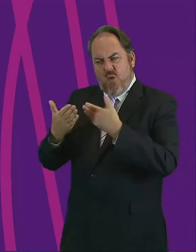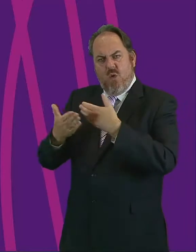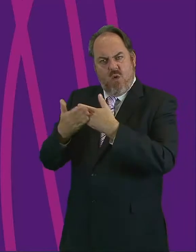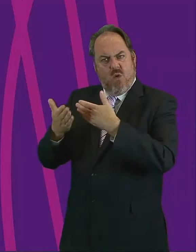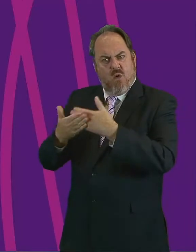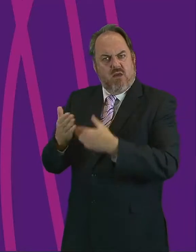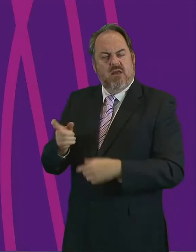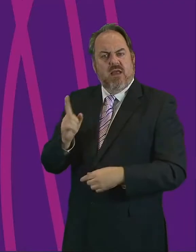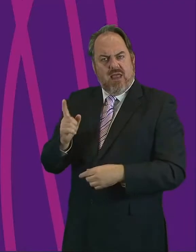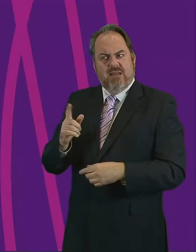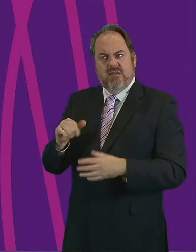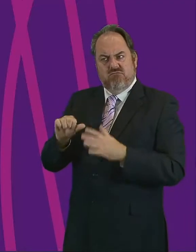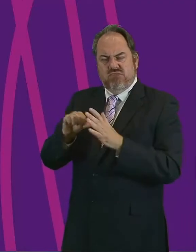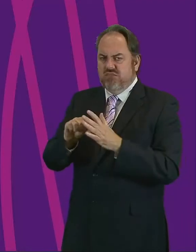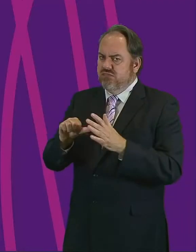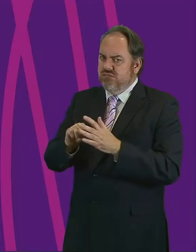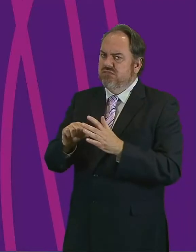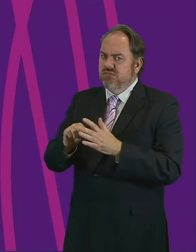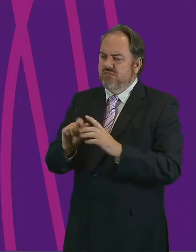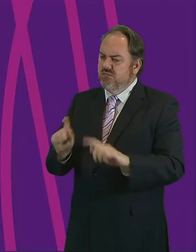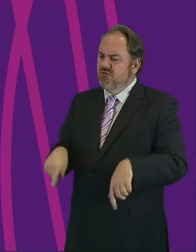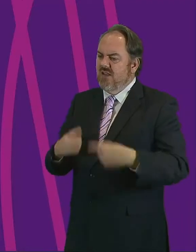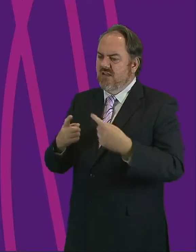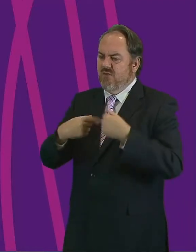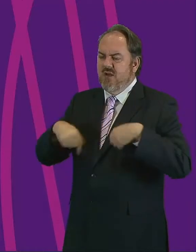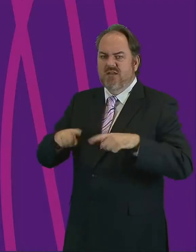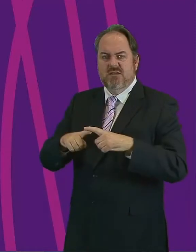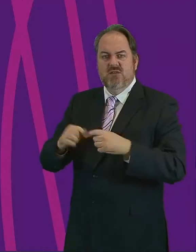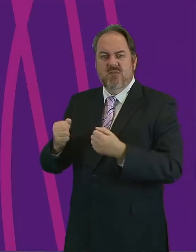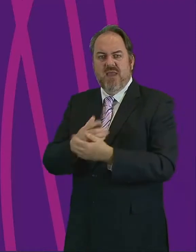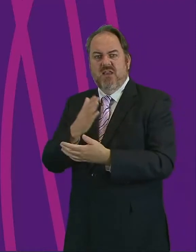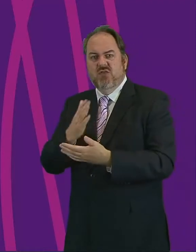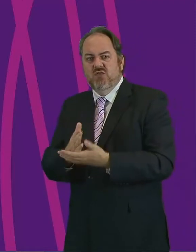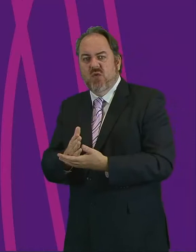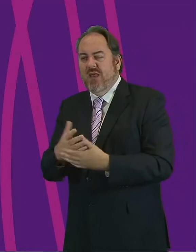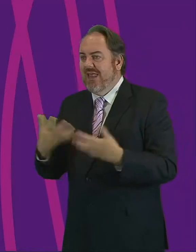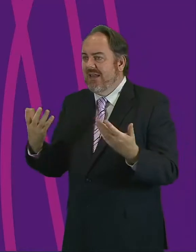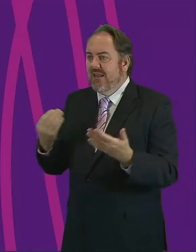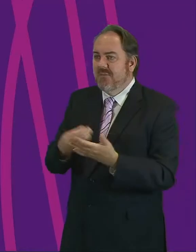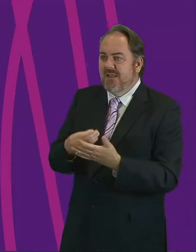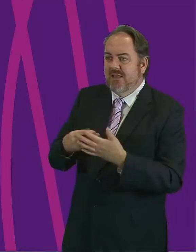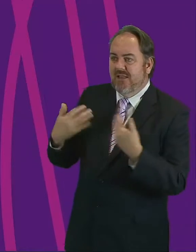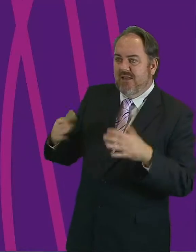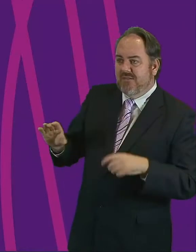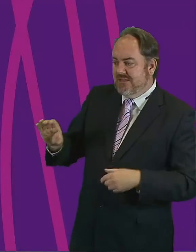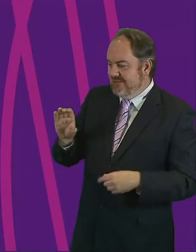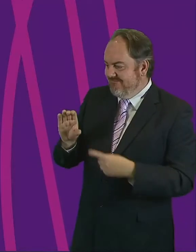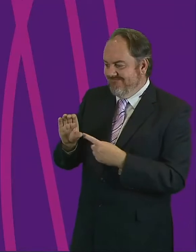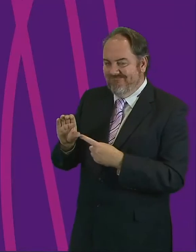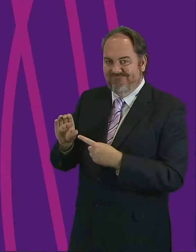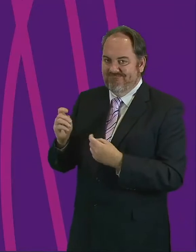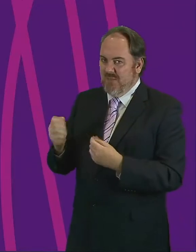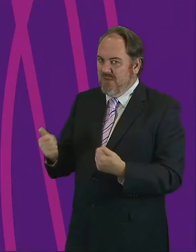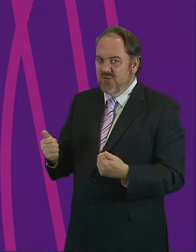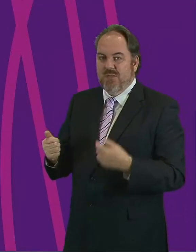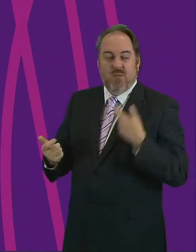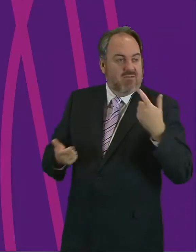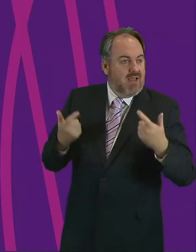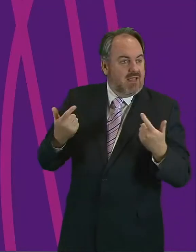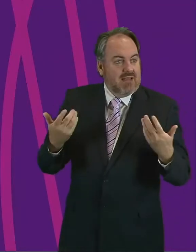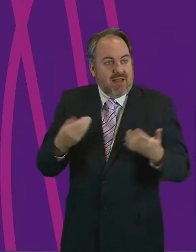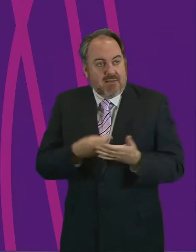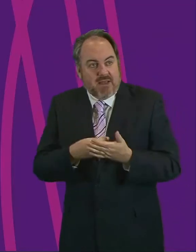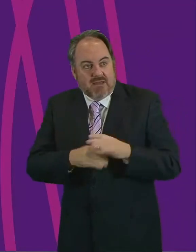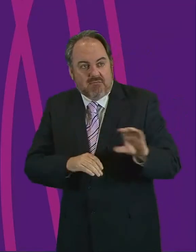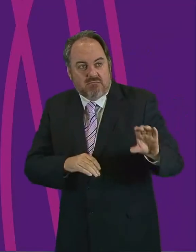be, as I look across the budget, to make sure we free up any headroom available. There isn't much, but free up any headroom available to